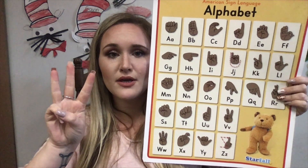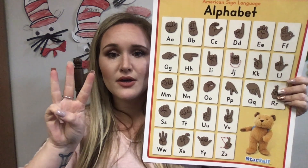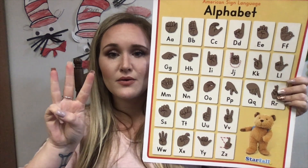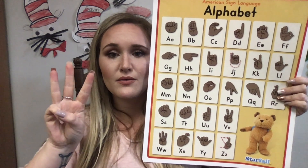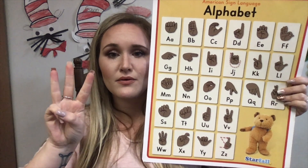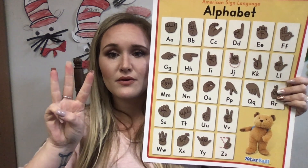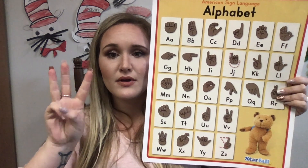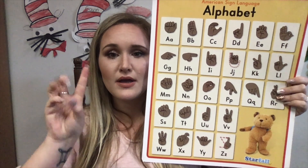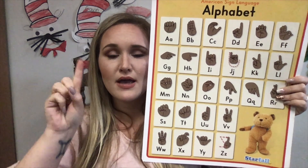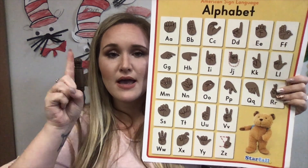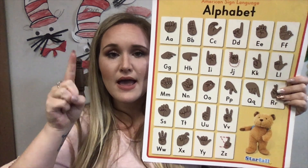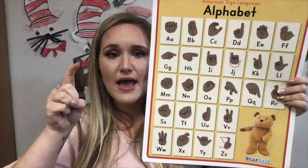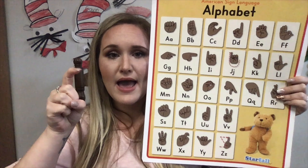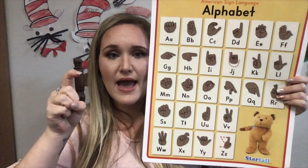W, X,